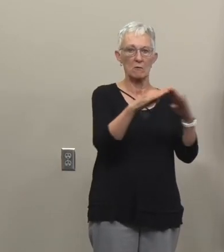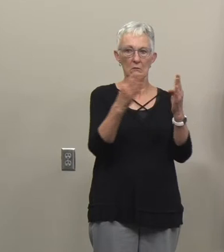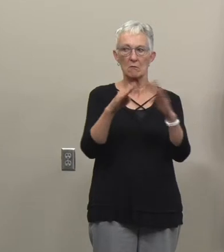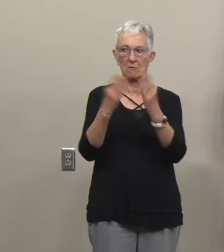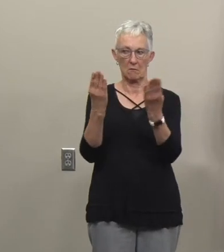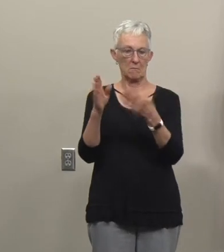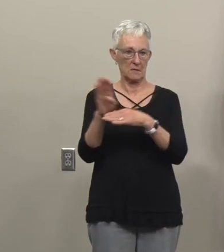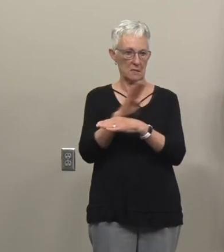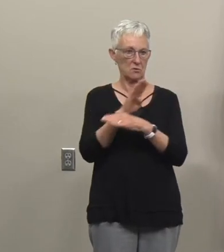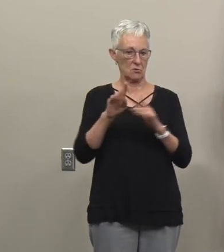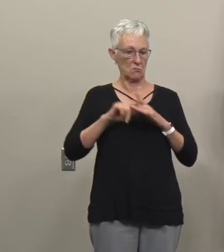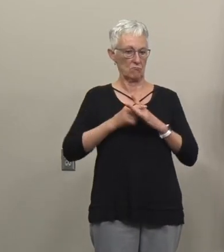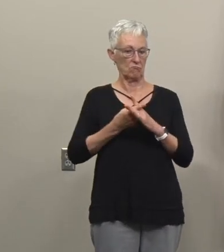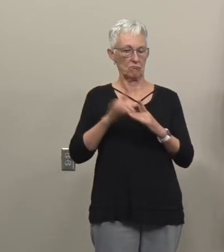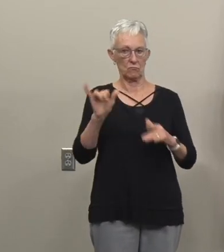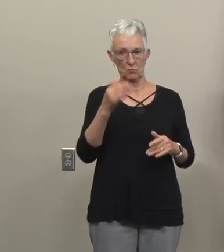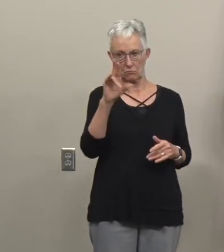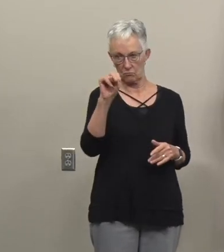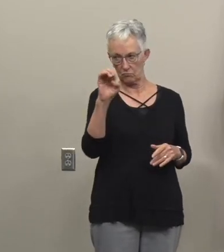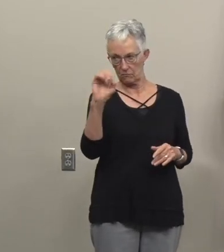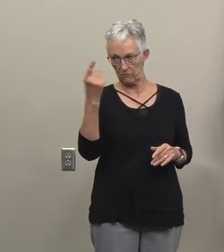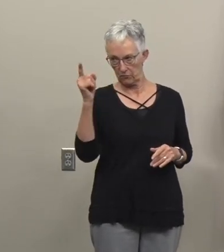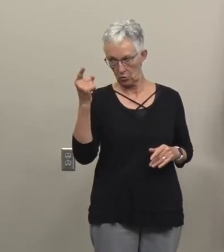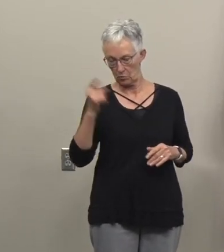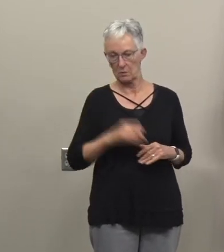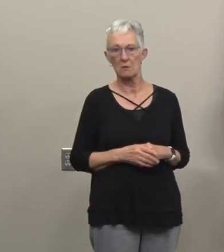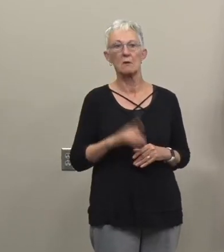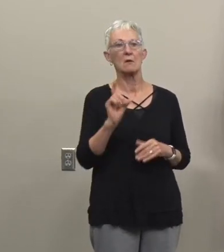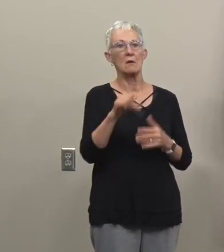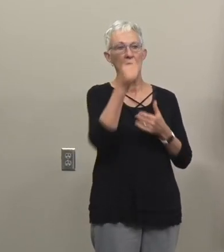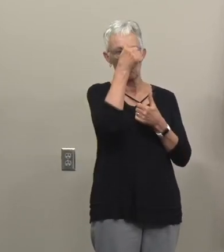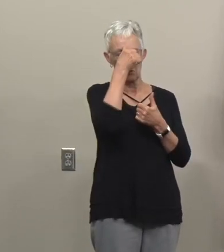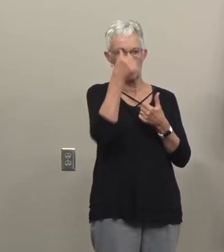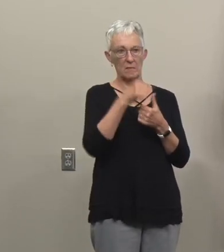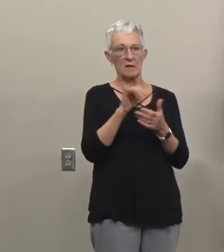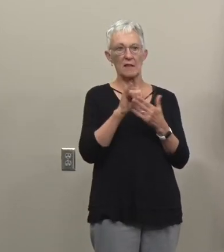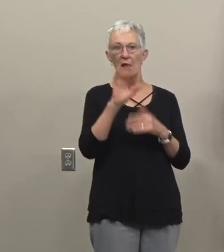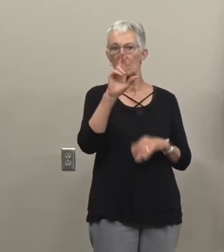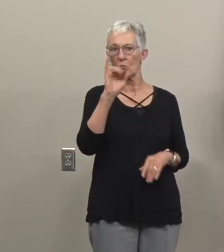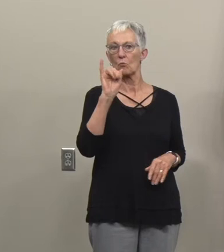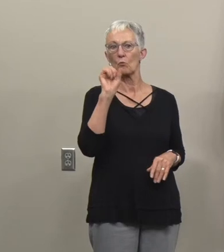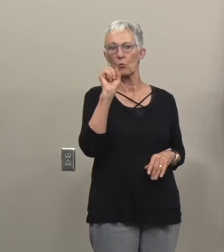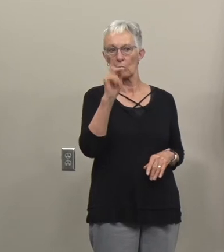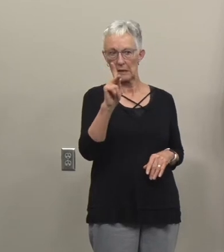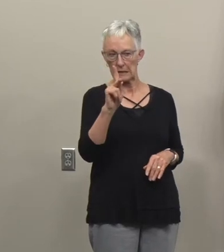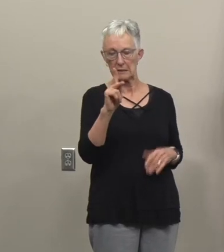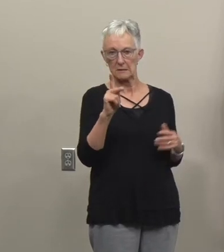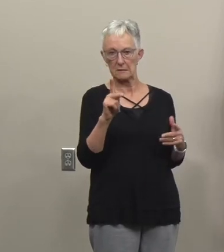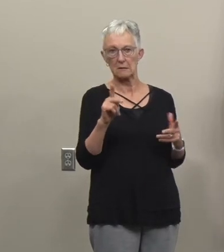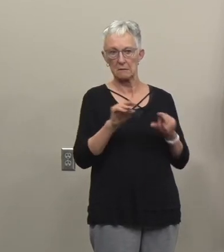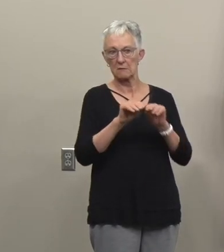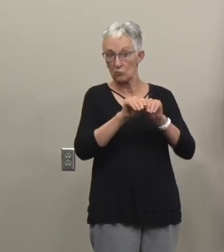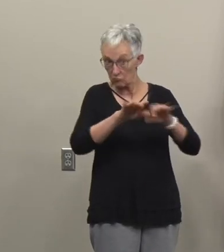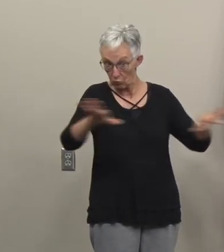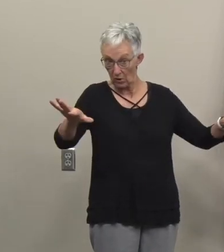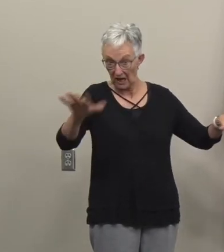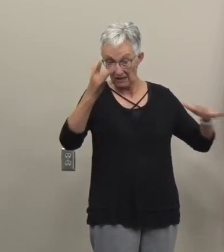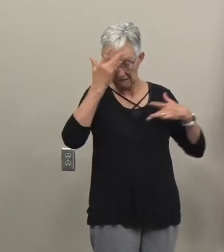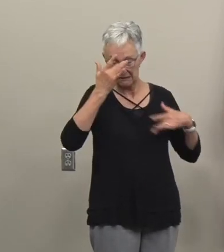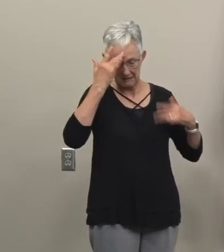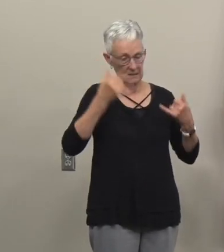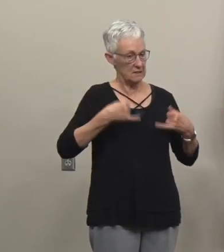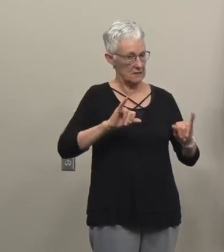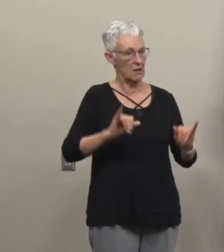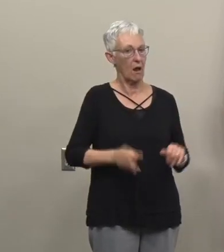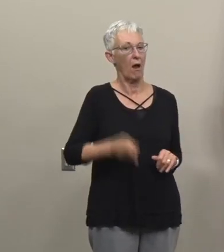we must remember that the risk of COVID-19 spread remains high. As Dr. Anthony Fauci shared with me and other mayors on a